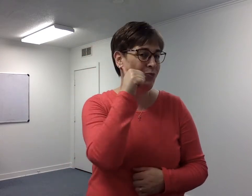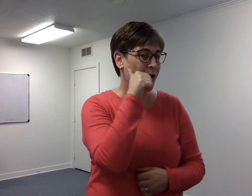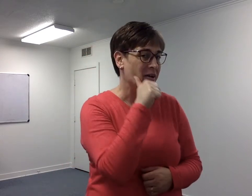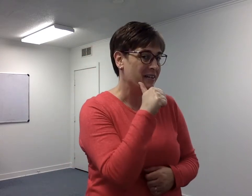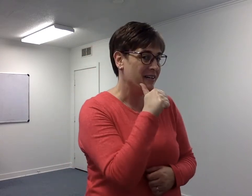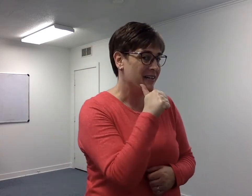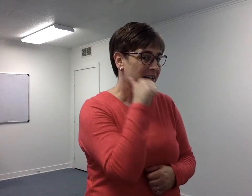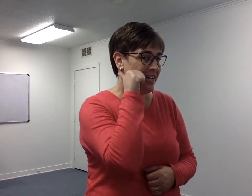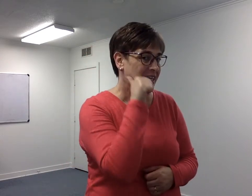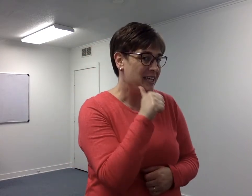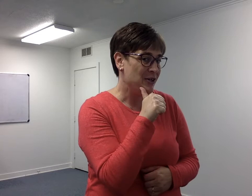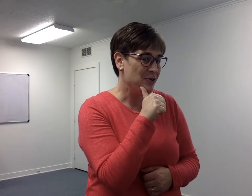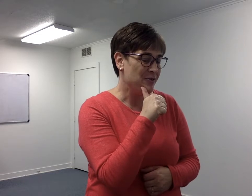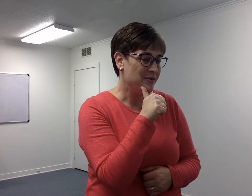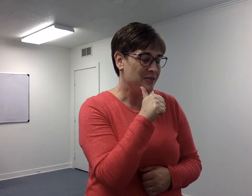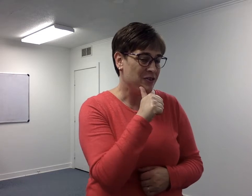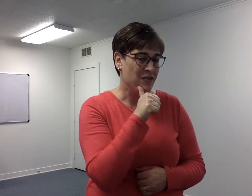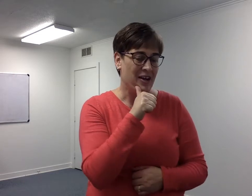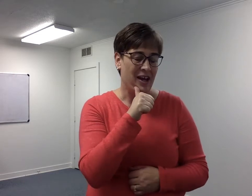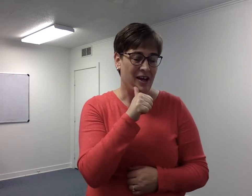woman. Here, do your